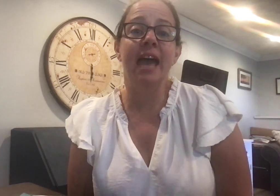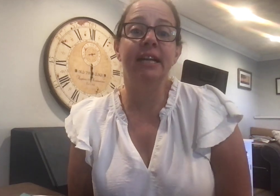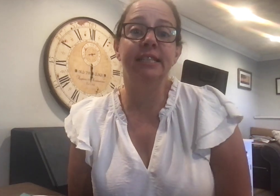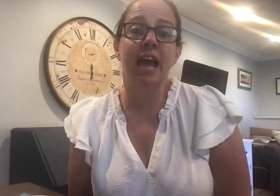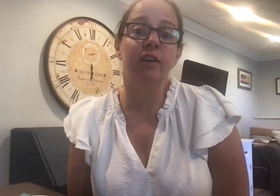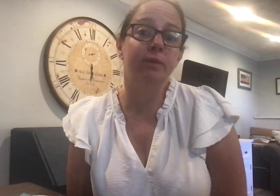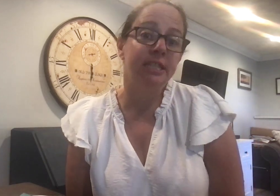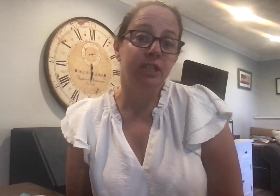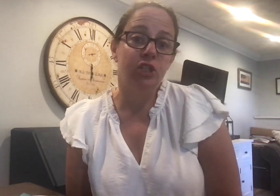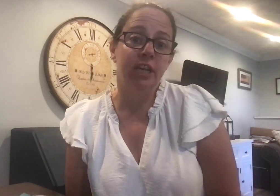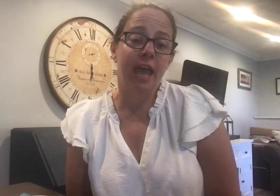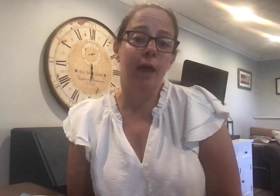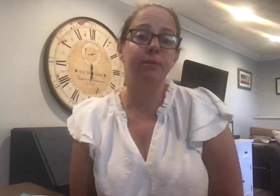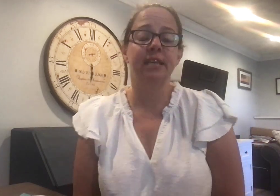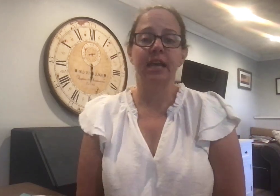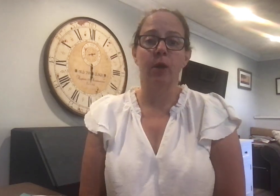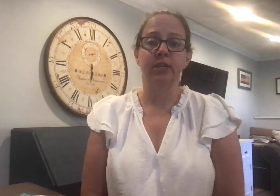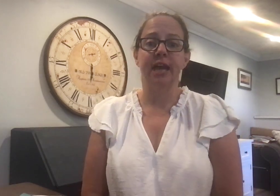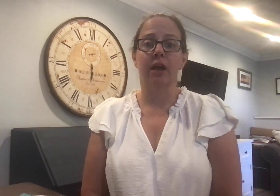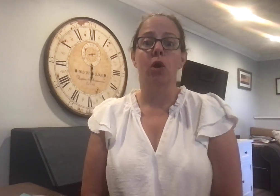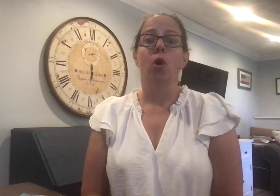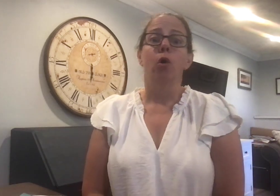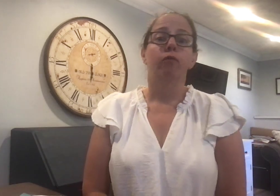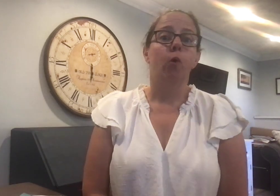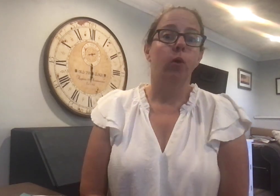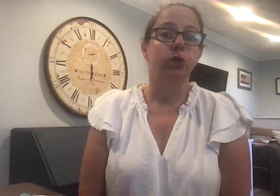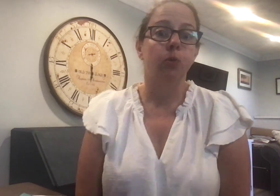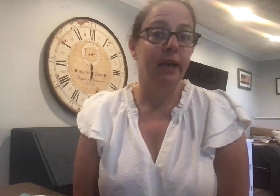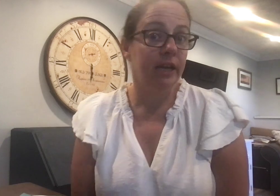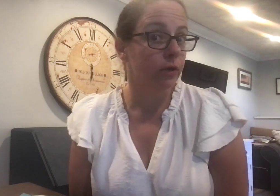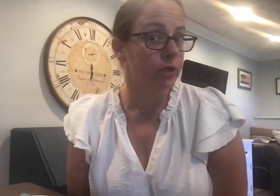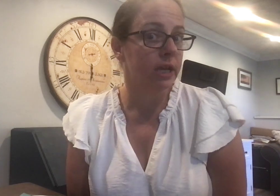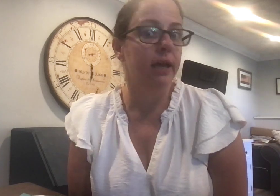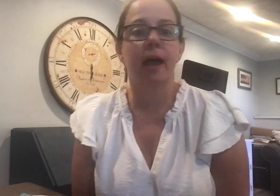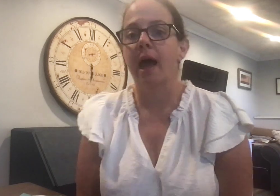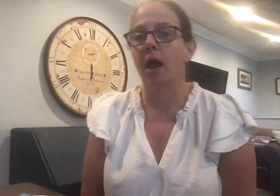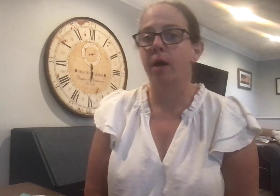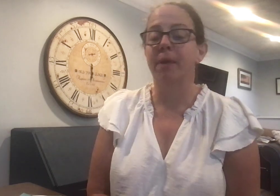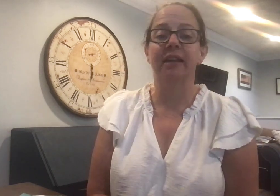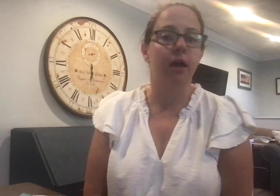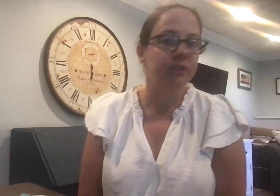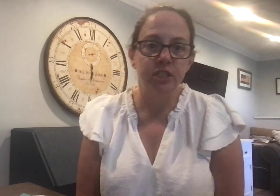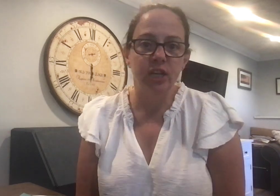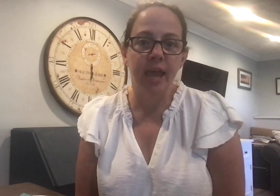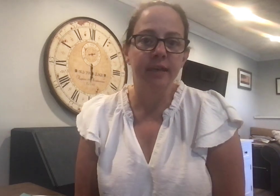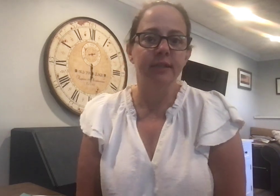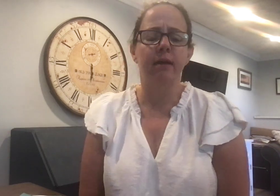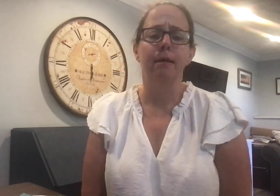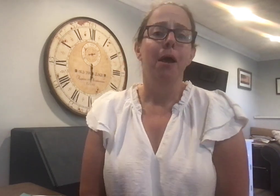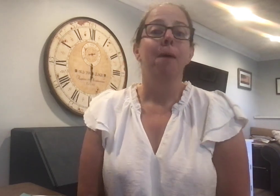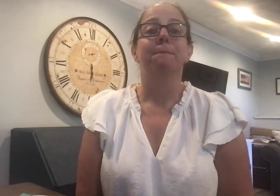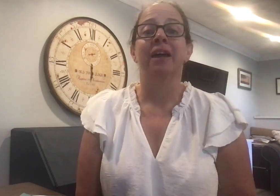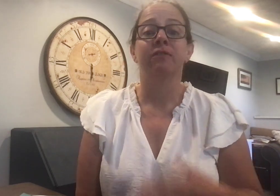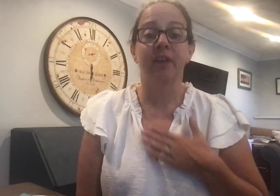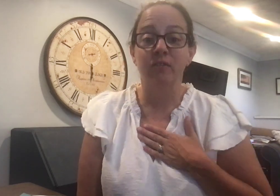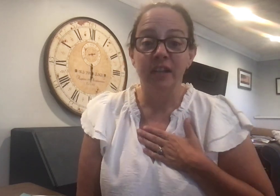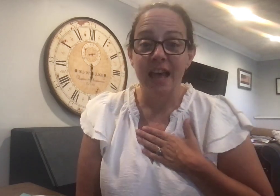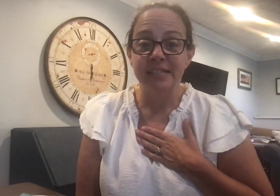And I have been teaching at Passaic County Tech for 20 years. I love teaching ASL. My favorite class to